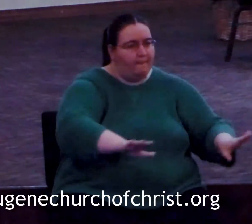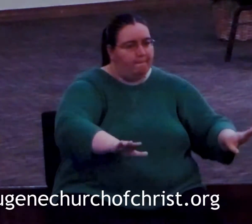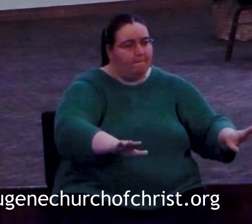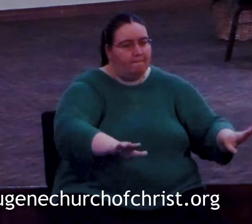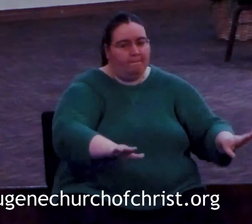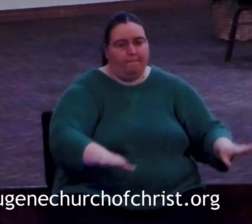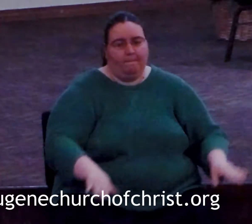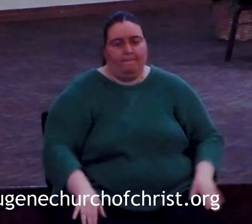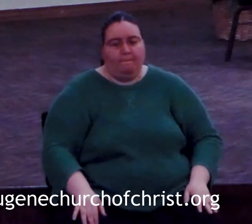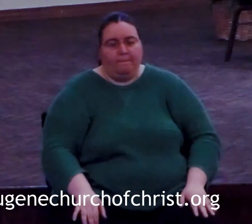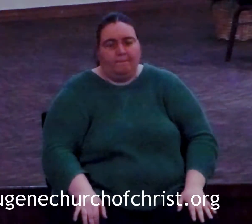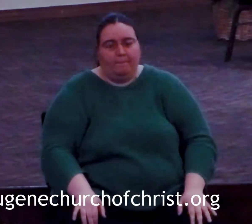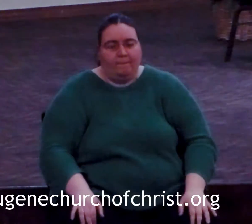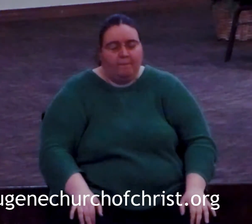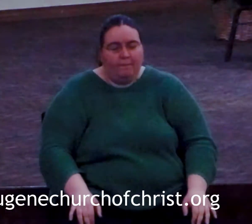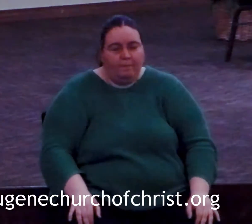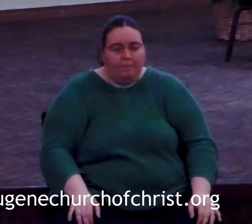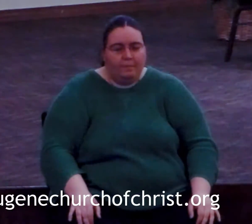calm.